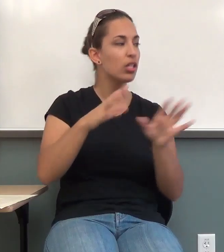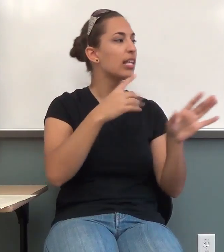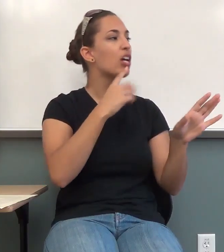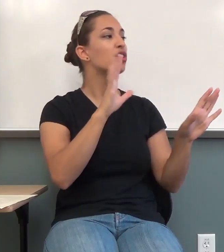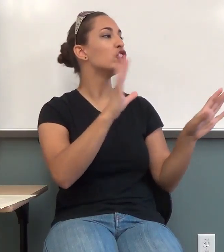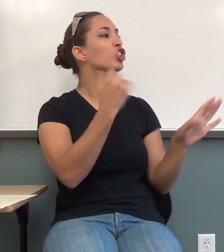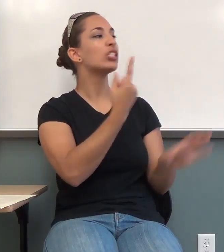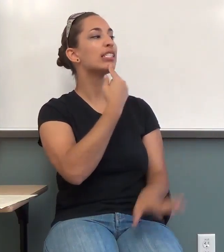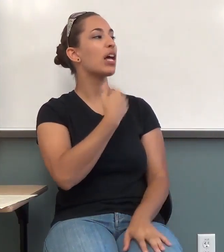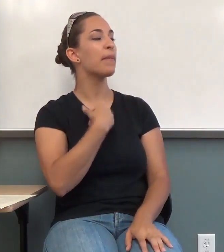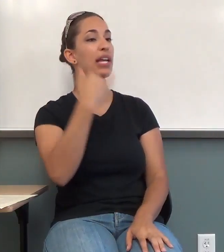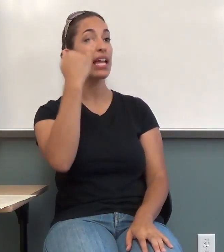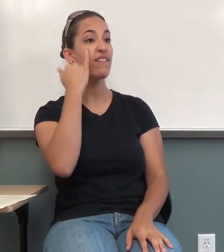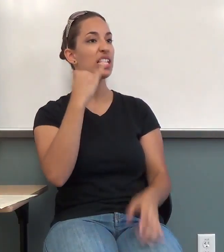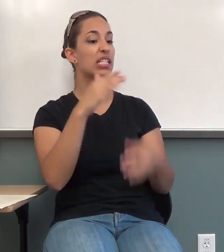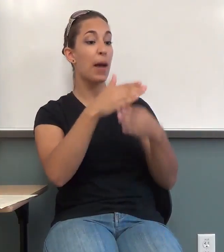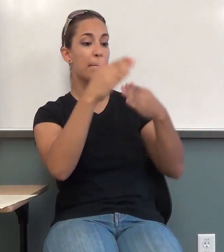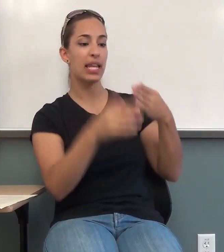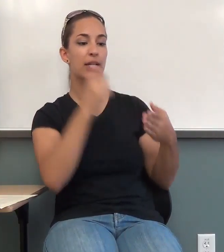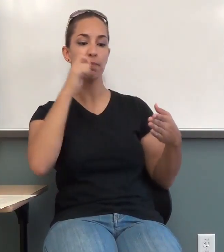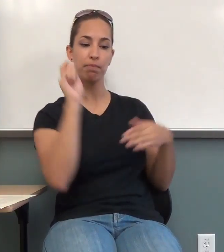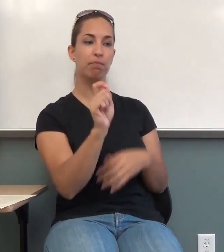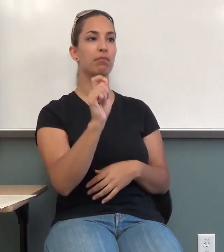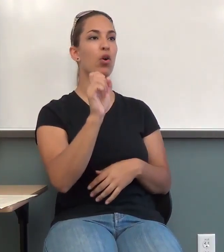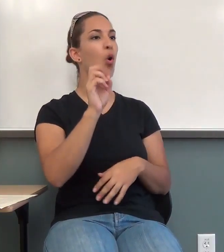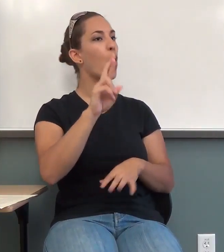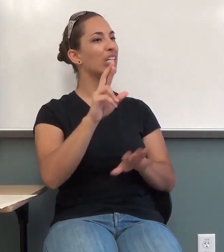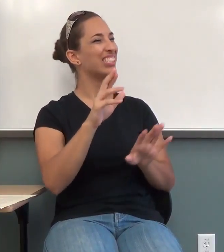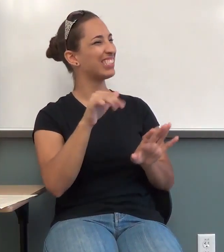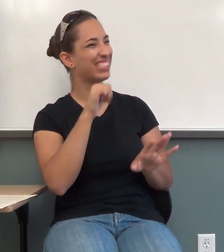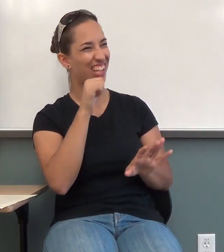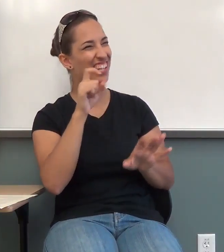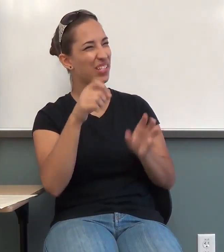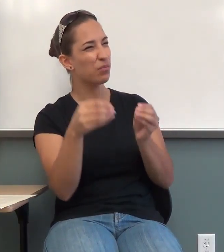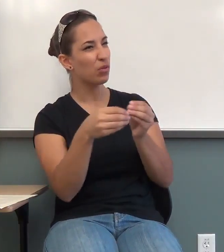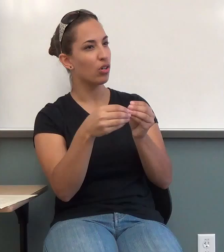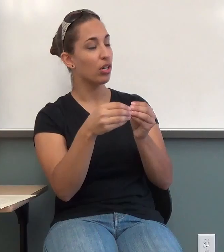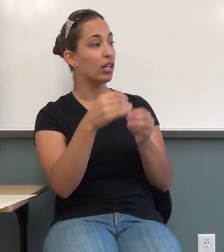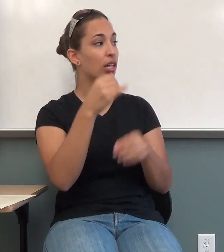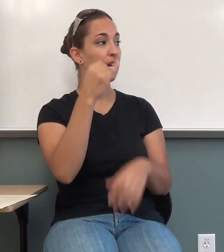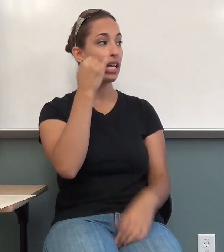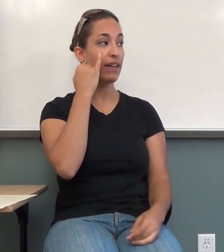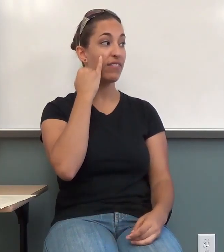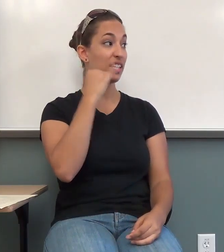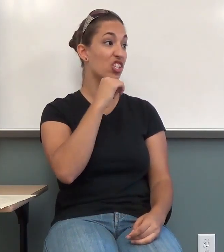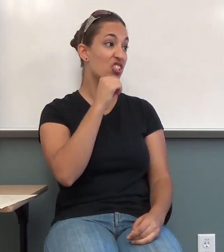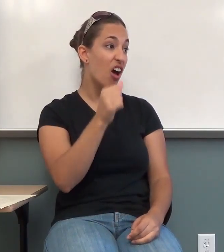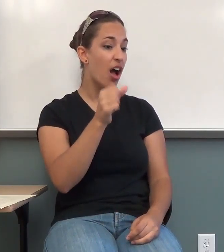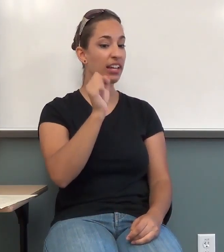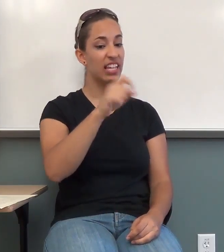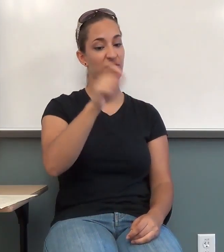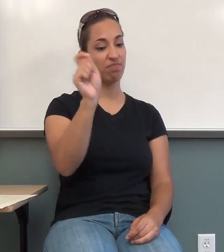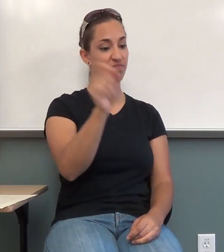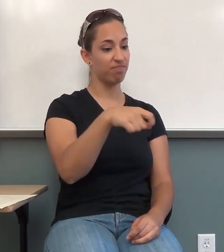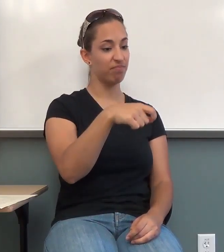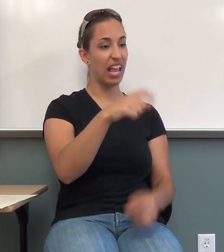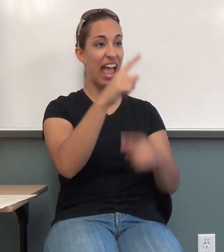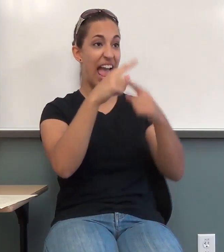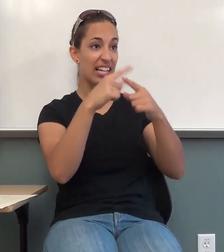it. Just have to put a C next to it or no C. You can put an X through the line if you want it to be not a complete sentence.